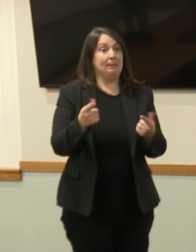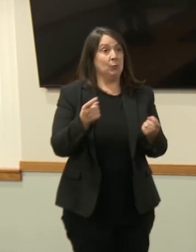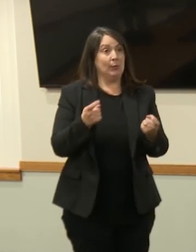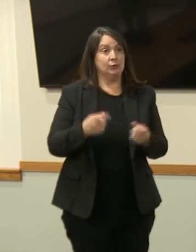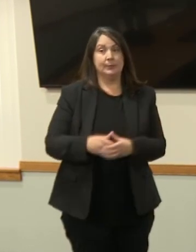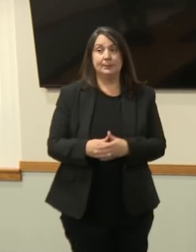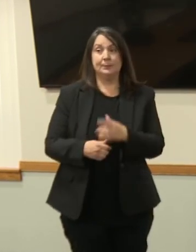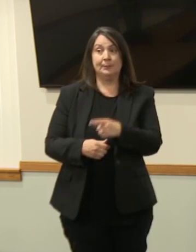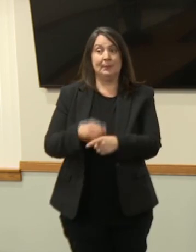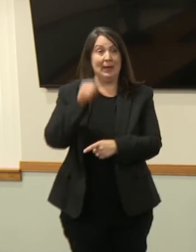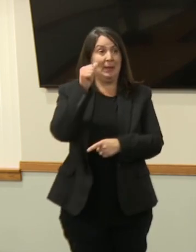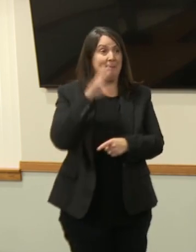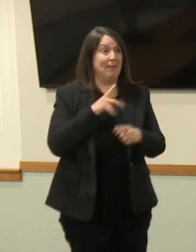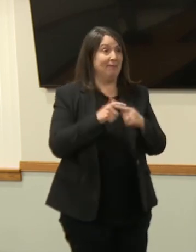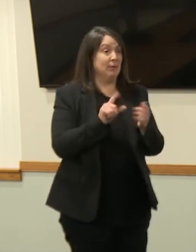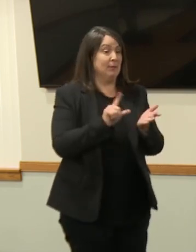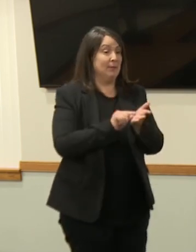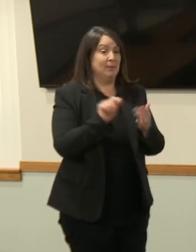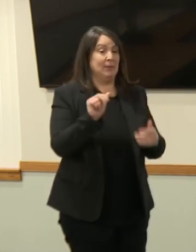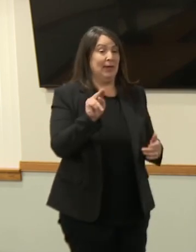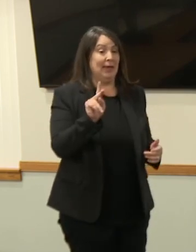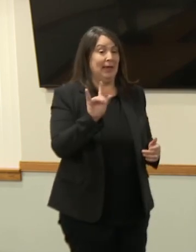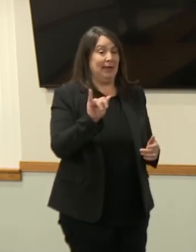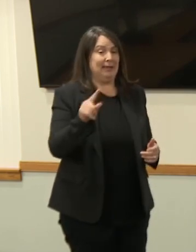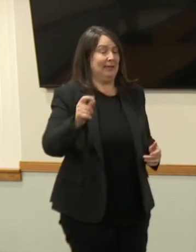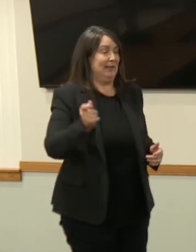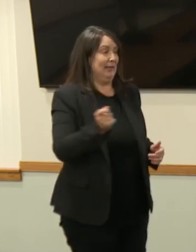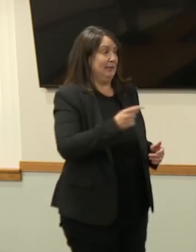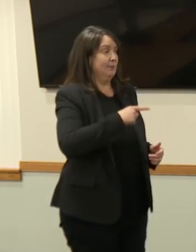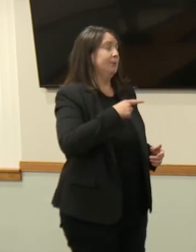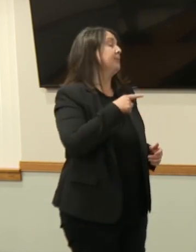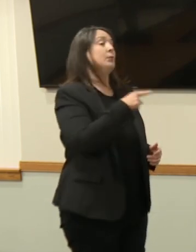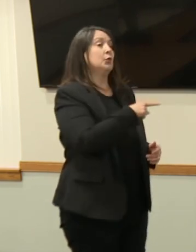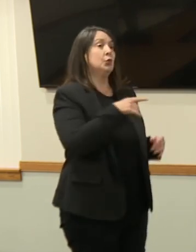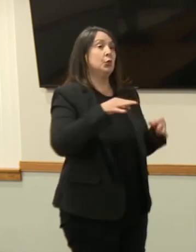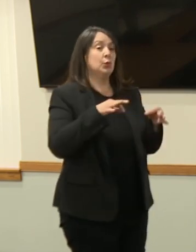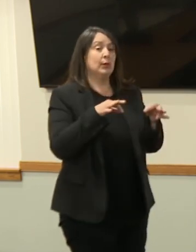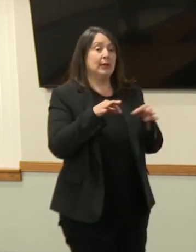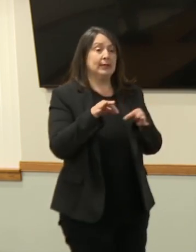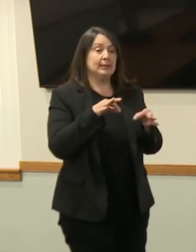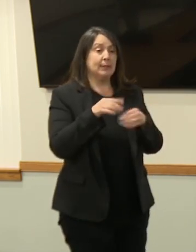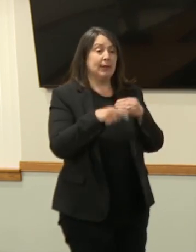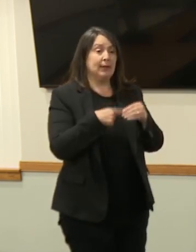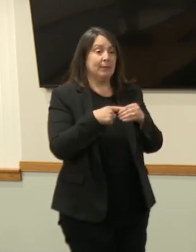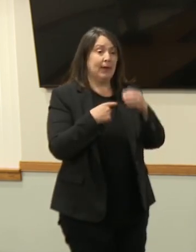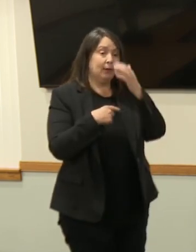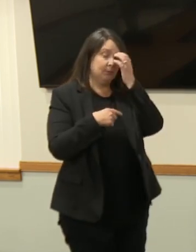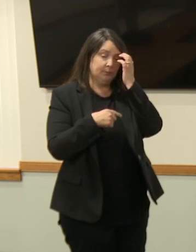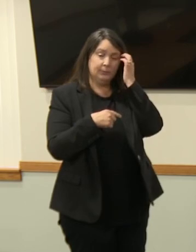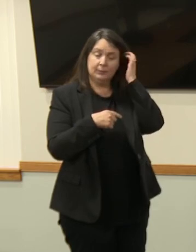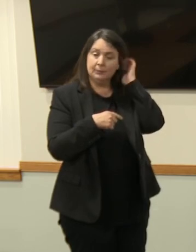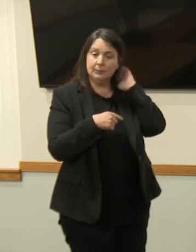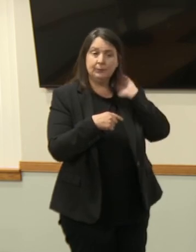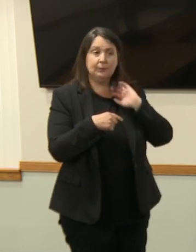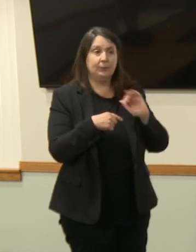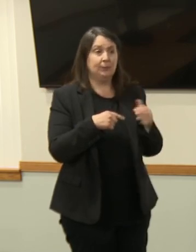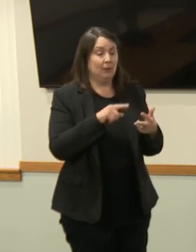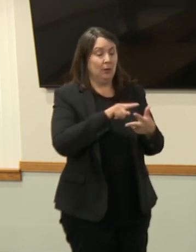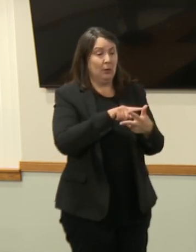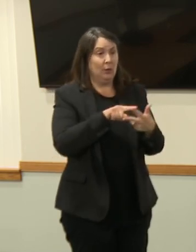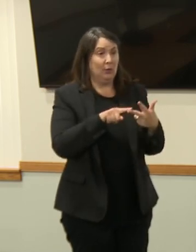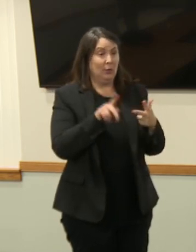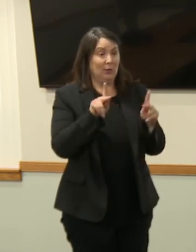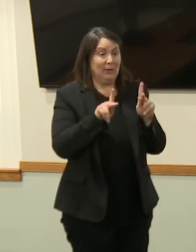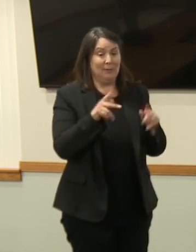Yeah, what I would like to ask about Monica is, you talked about the three deaths that we